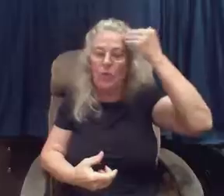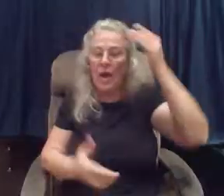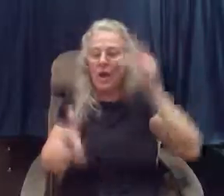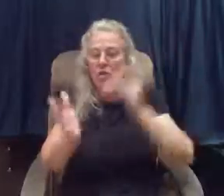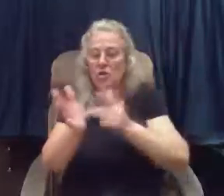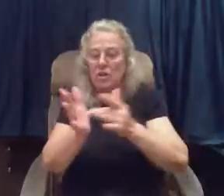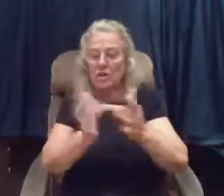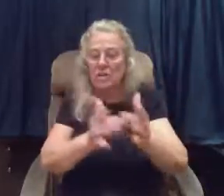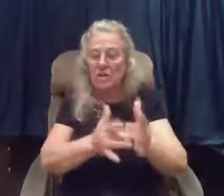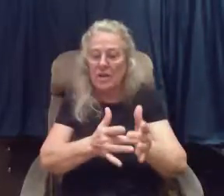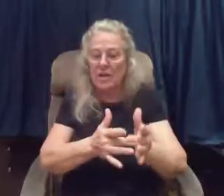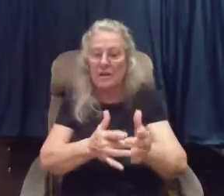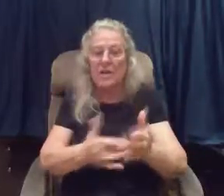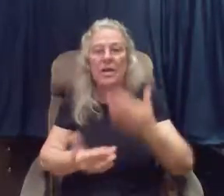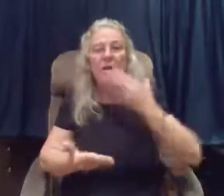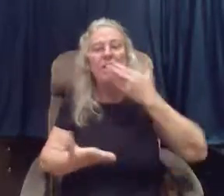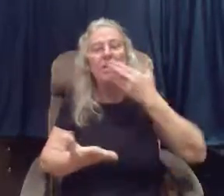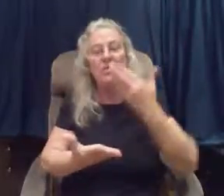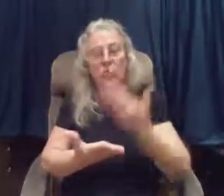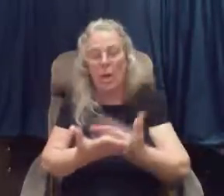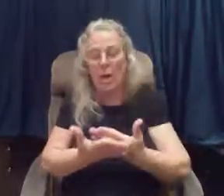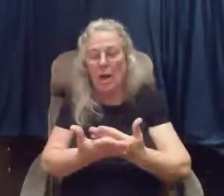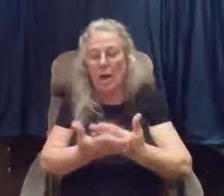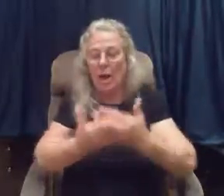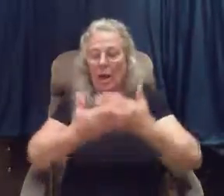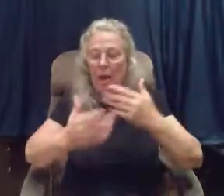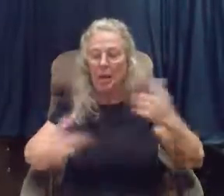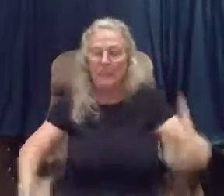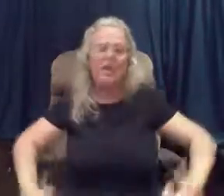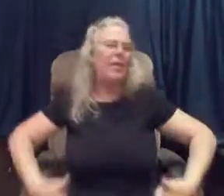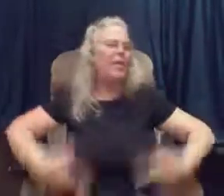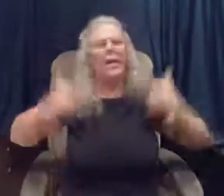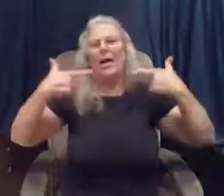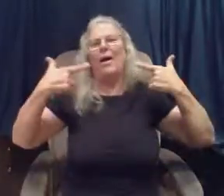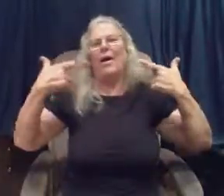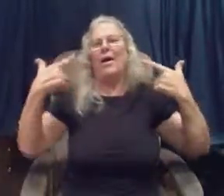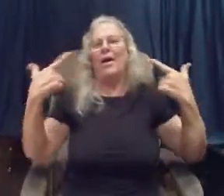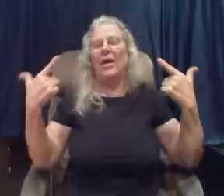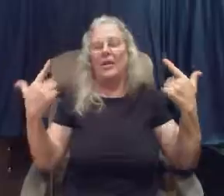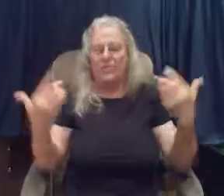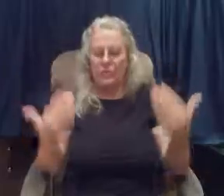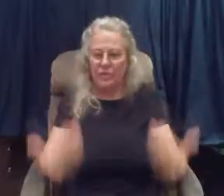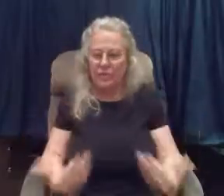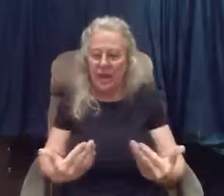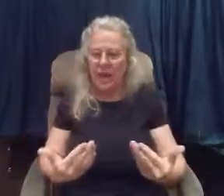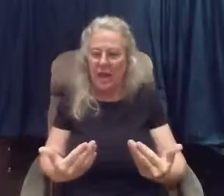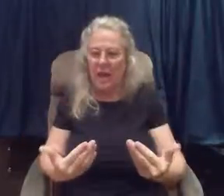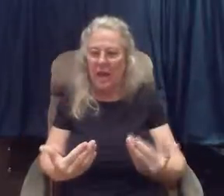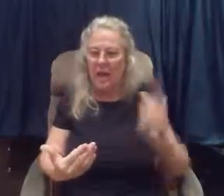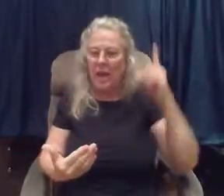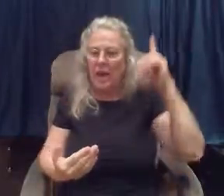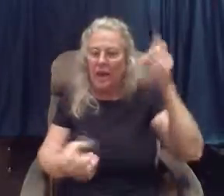that Jesus is well and alive today.